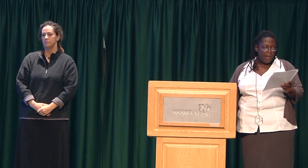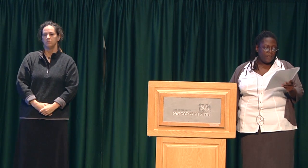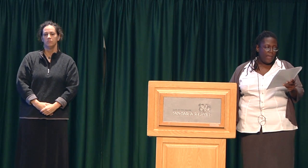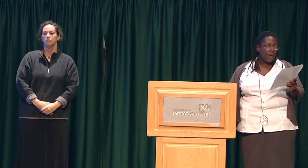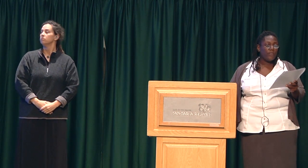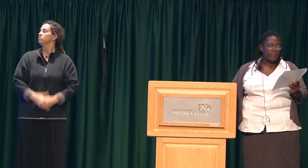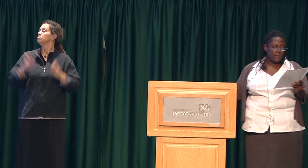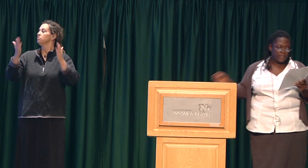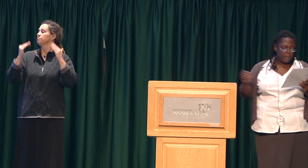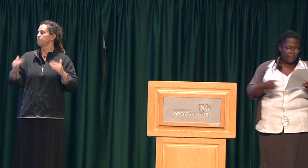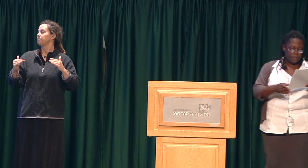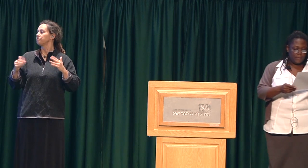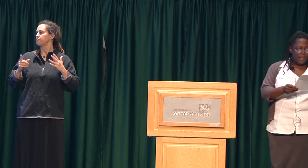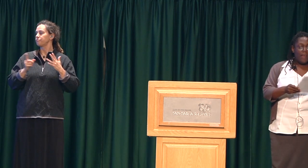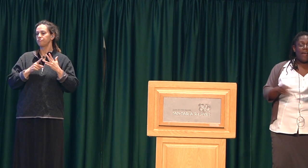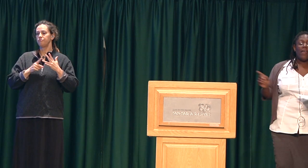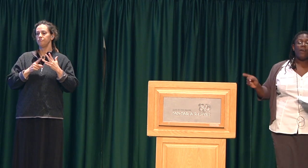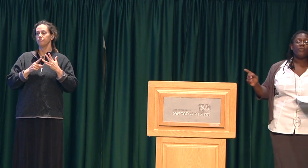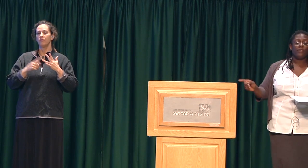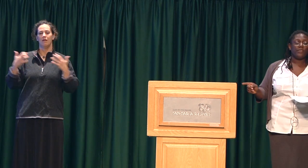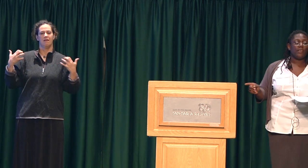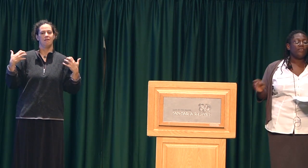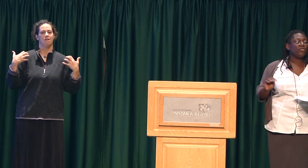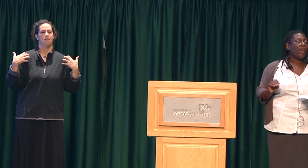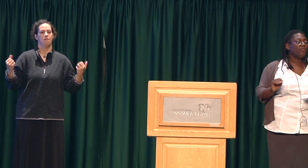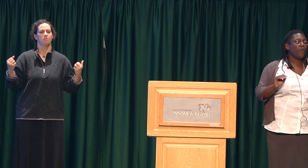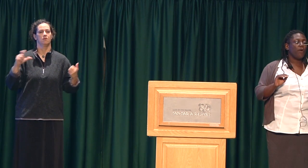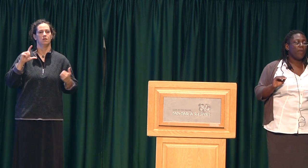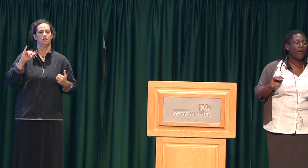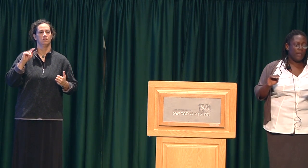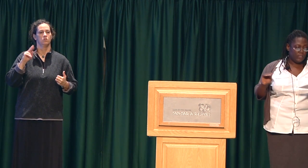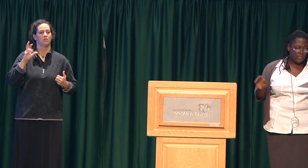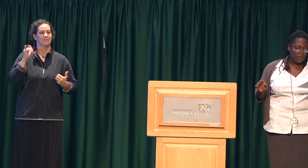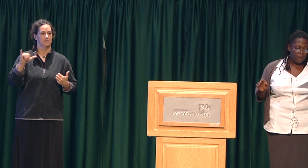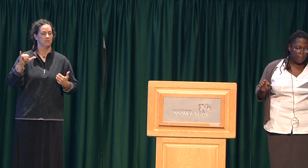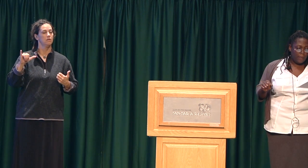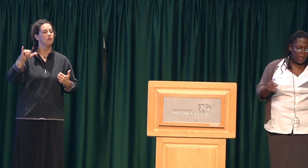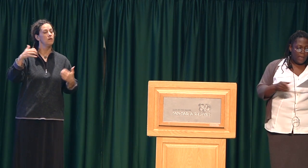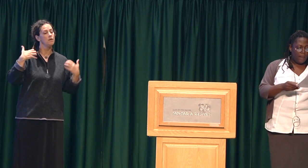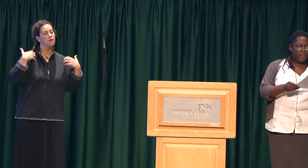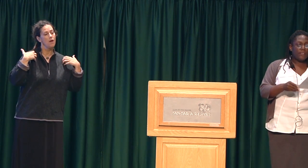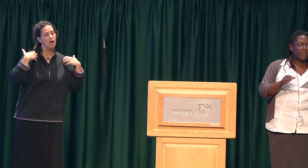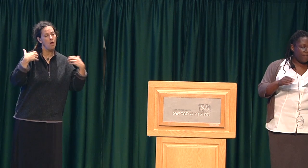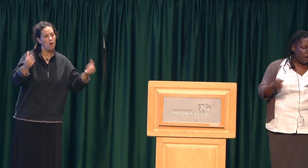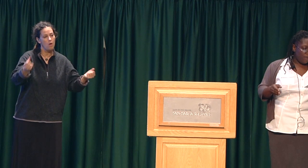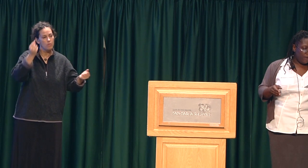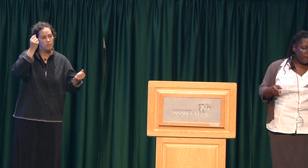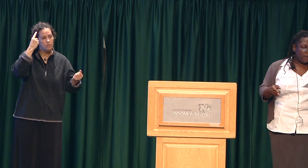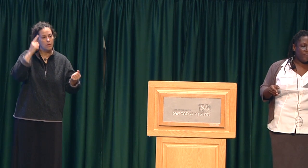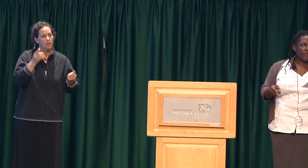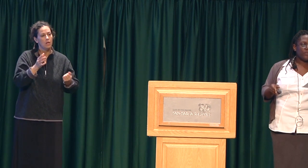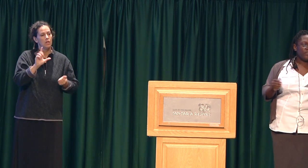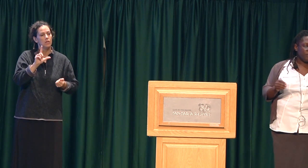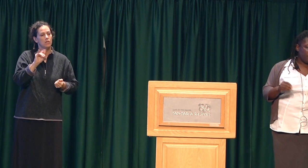Then we have health literacy. Now, health literacy is a challenge for America in general. It affects deaf and hard of